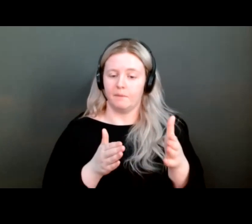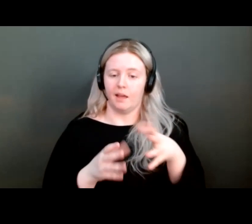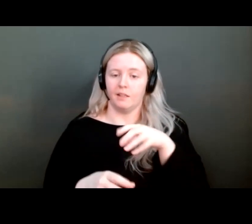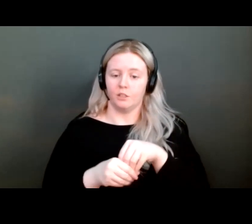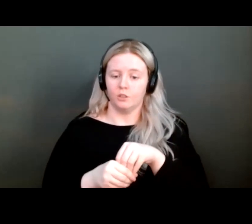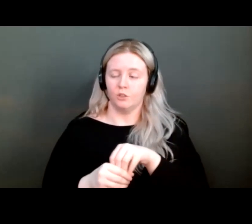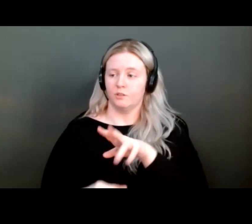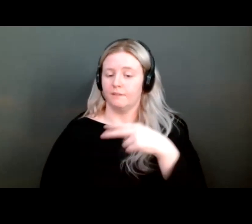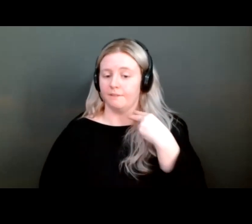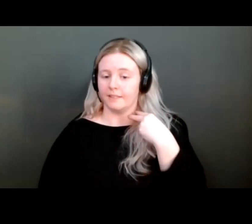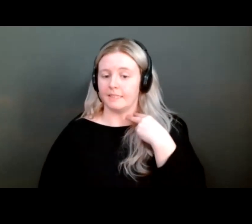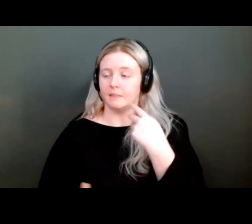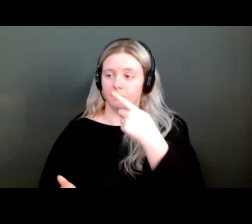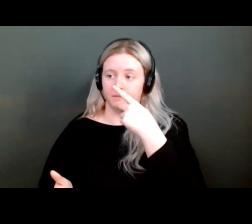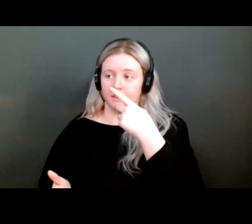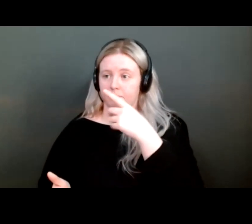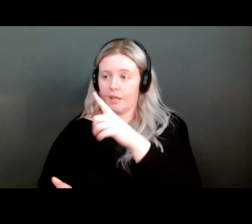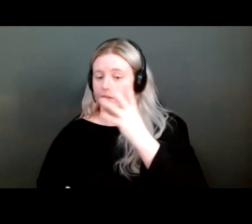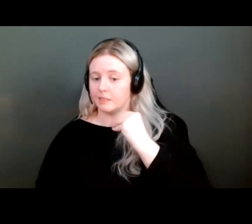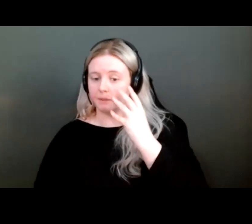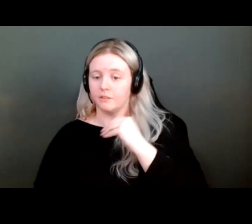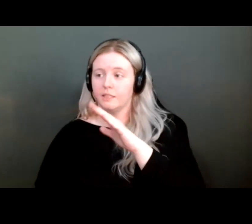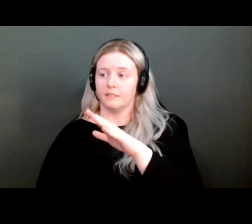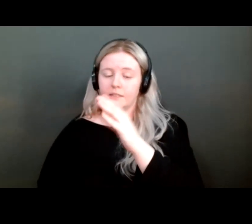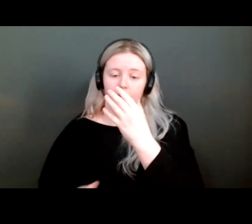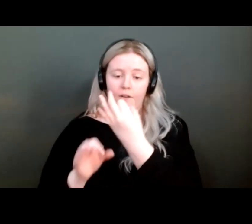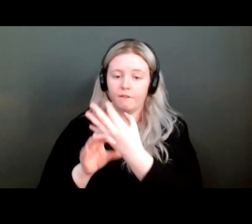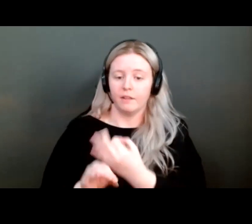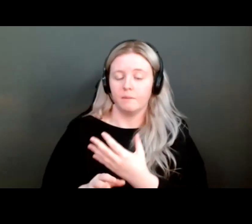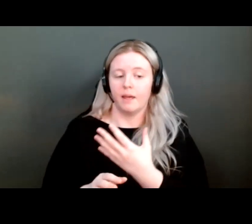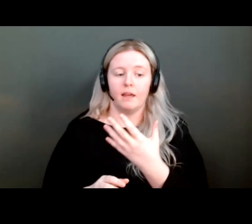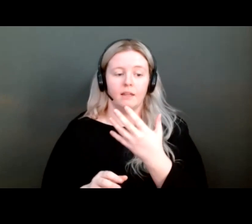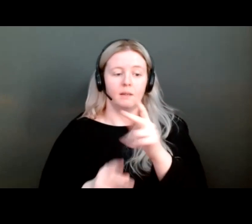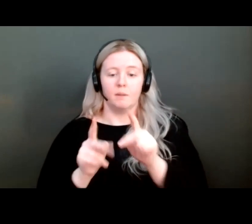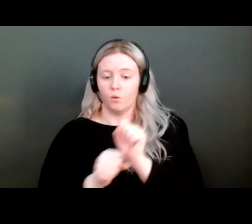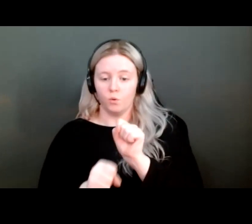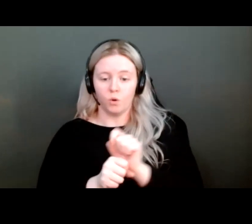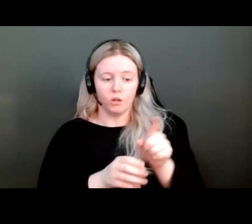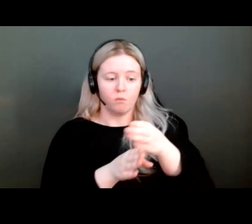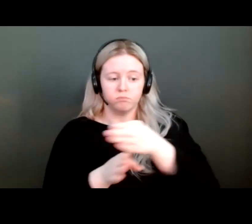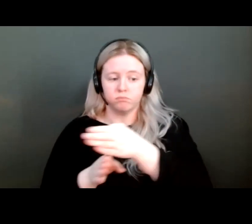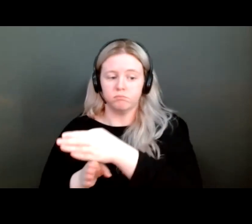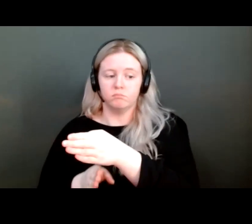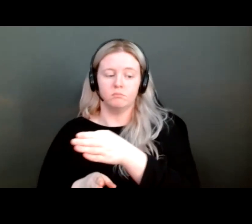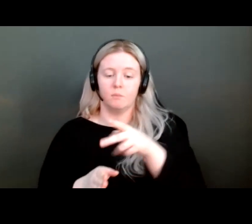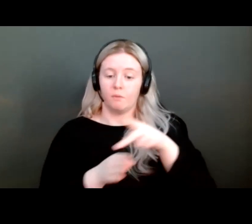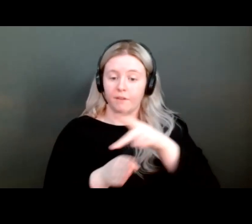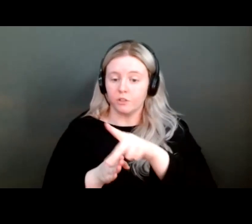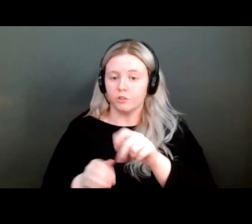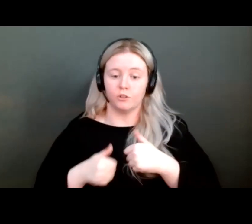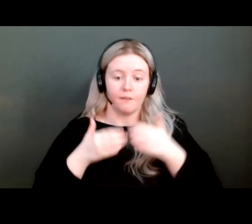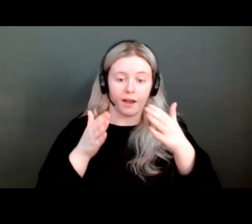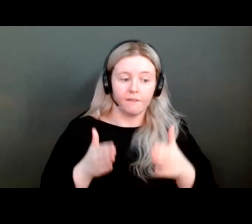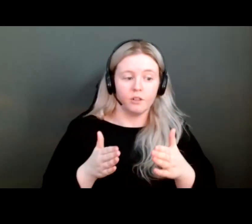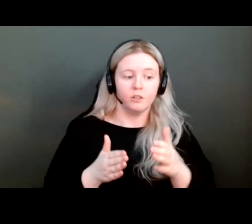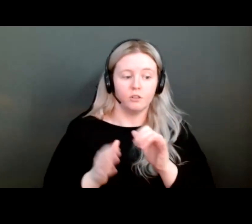victims, survivors, service providers, and frontline responders, as well as advocates and academics,